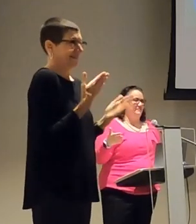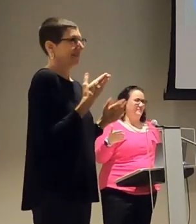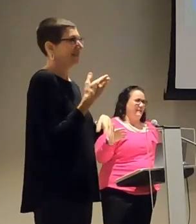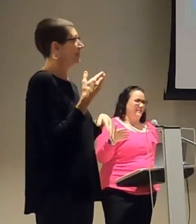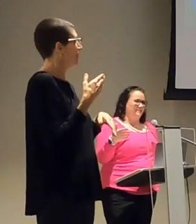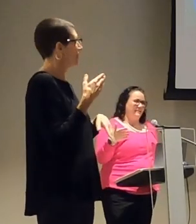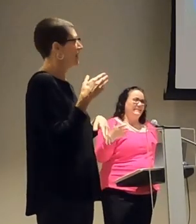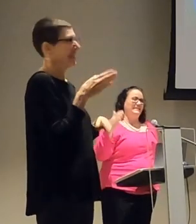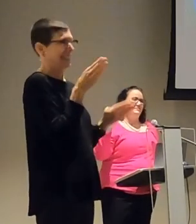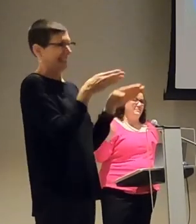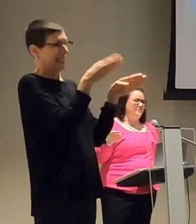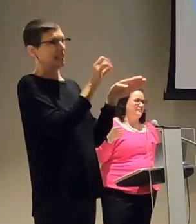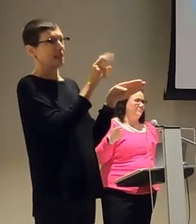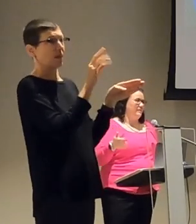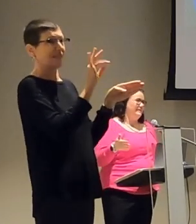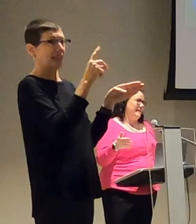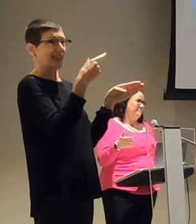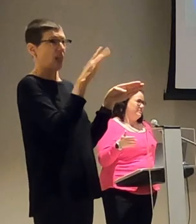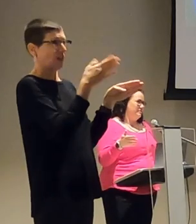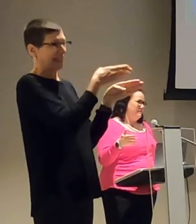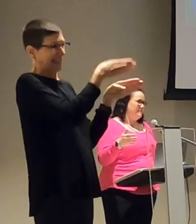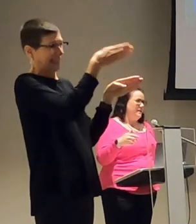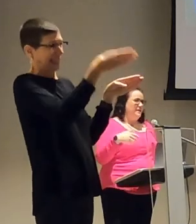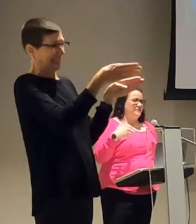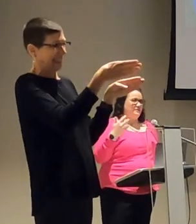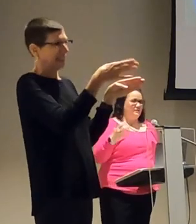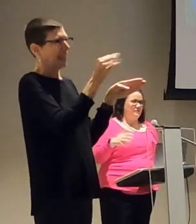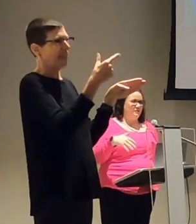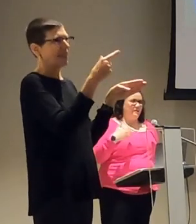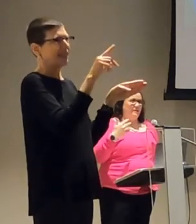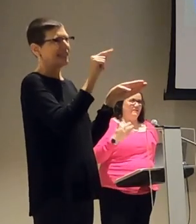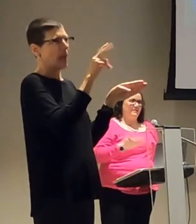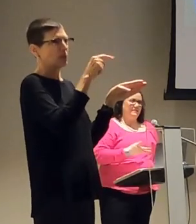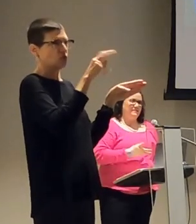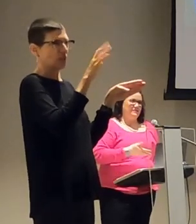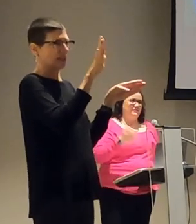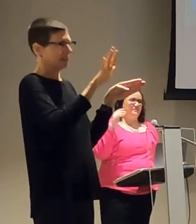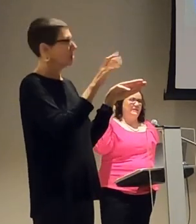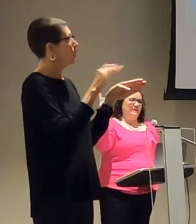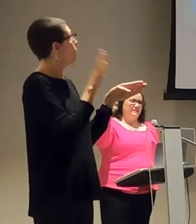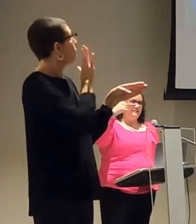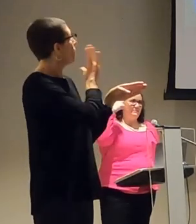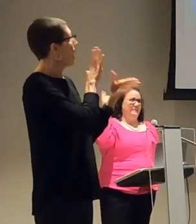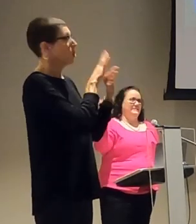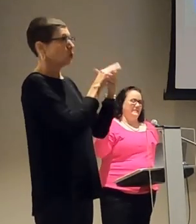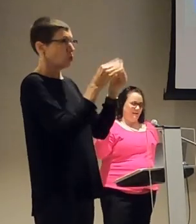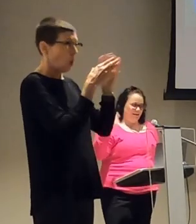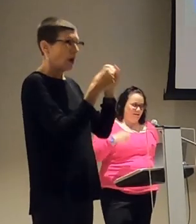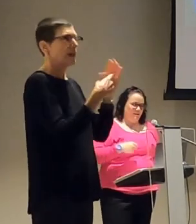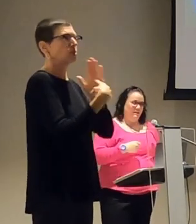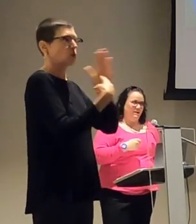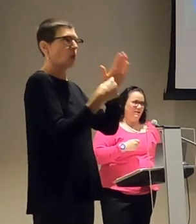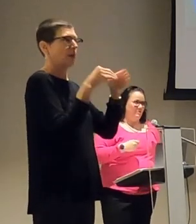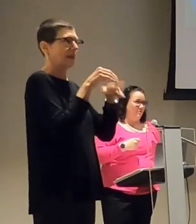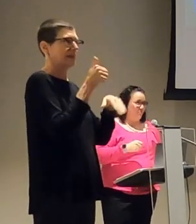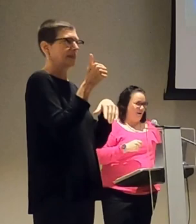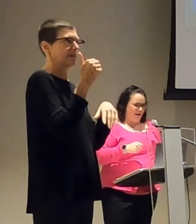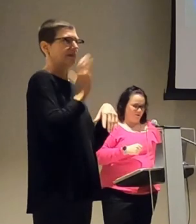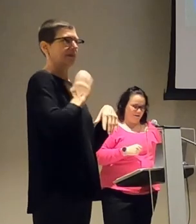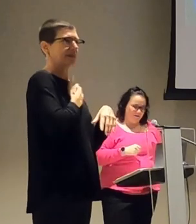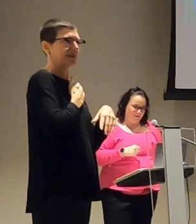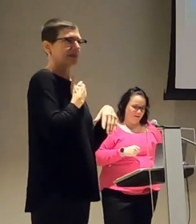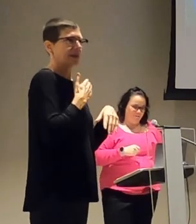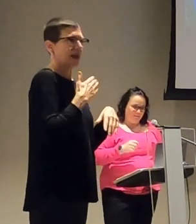to the Summerfield Gallery in the beautiful gray tapestries. So the story of these two is depicted in our